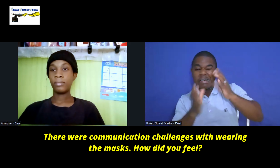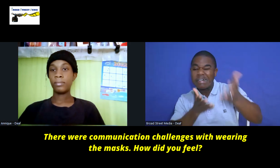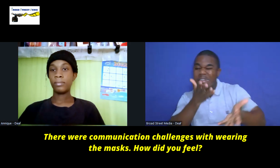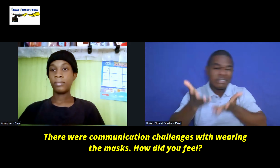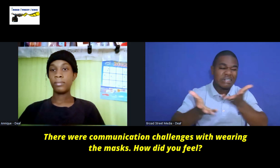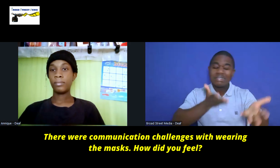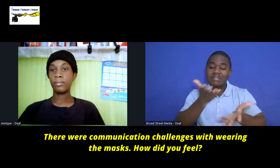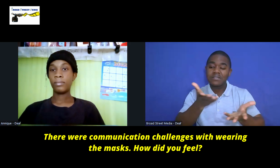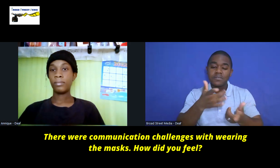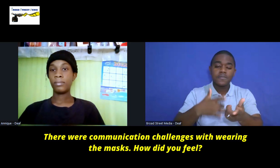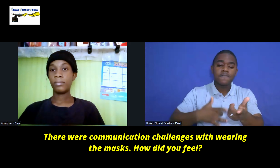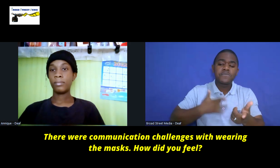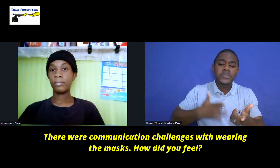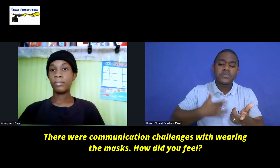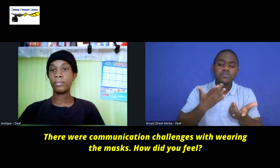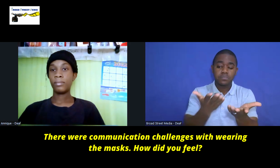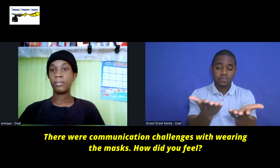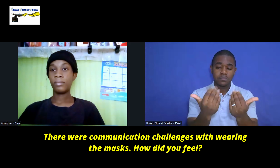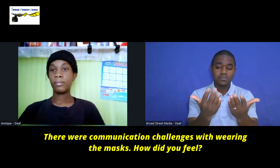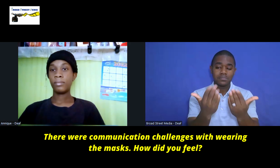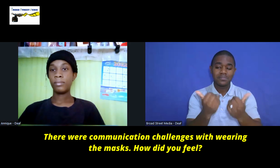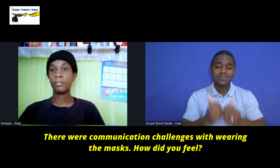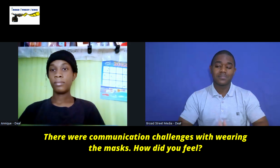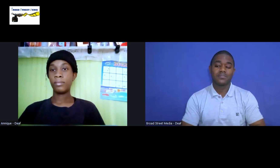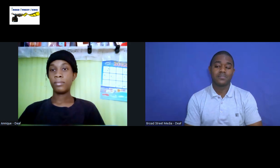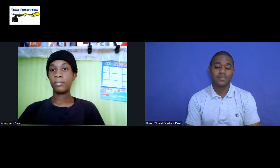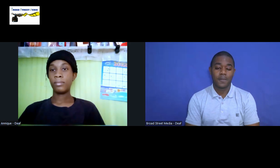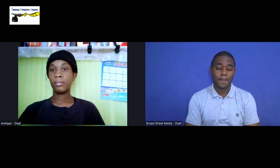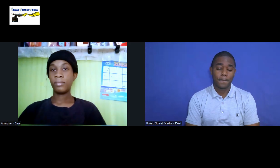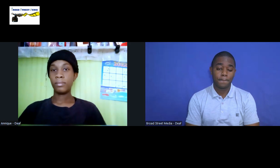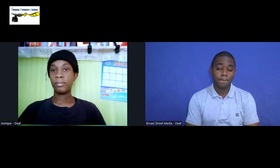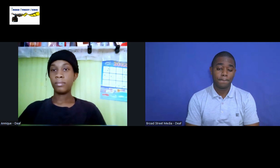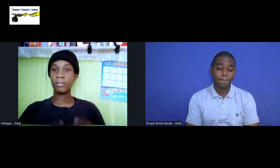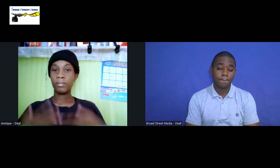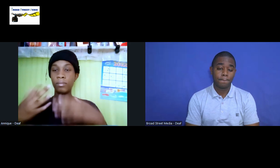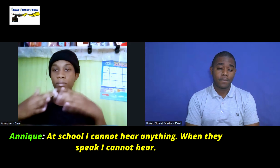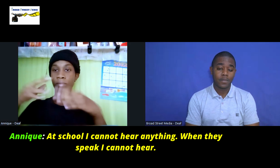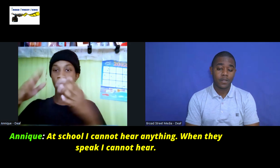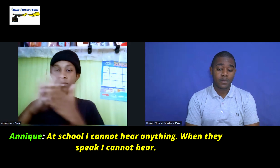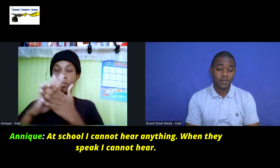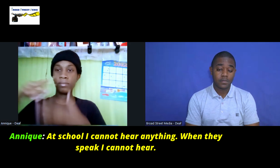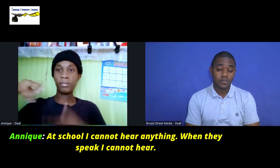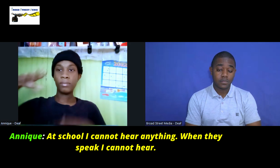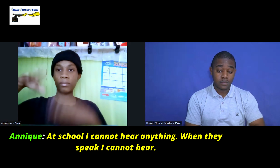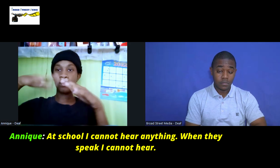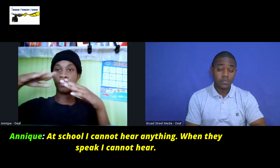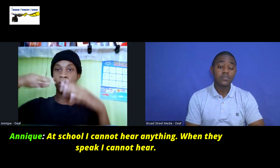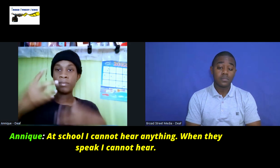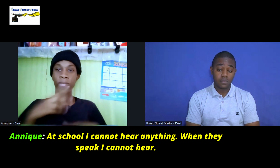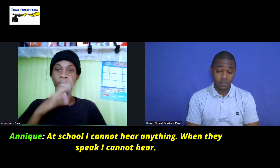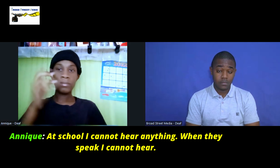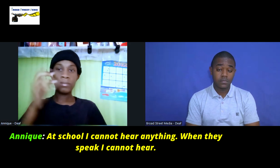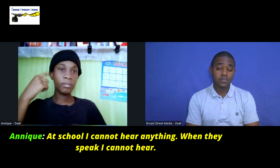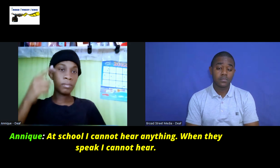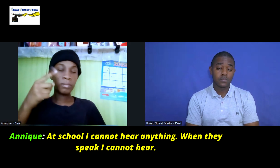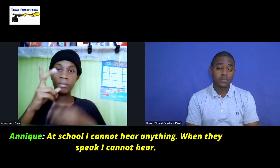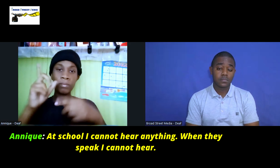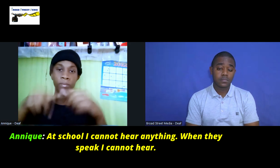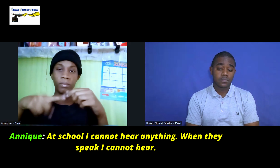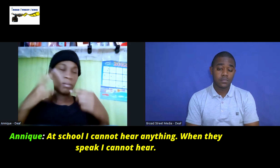There were communication challenges with wearing the mask. How did you feel? At school, I cannot hear anything. When they